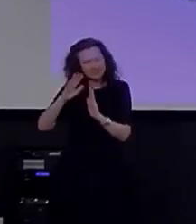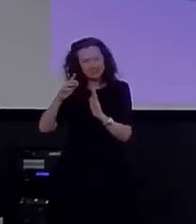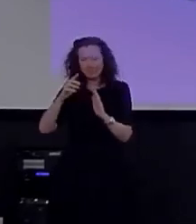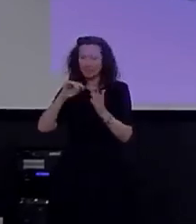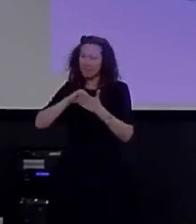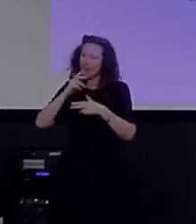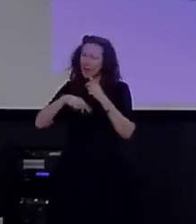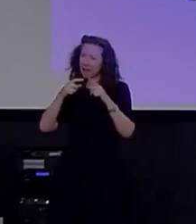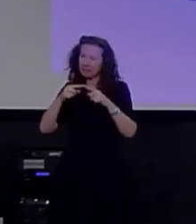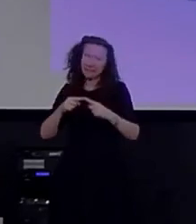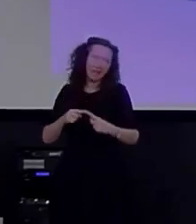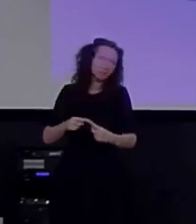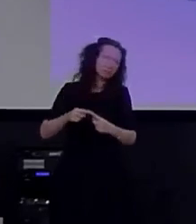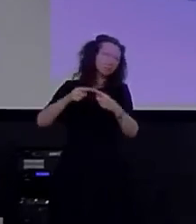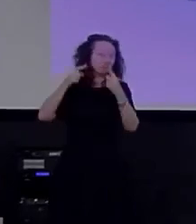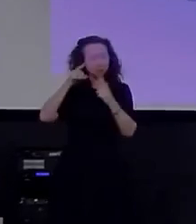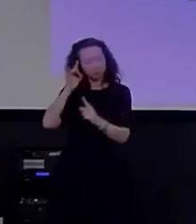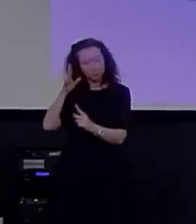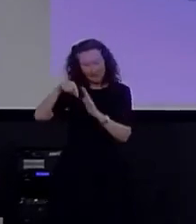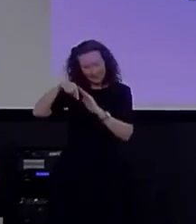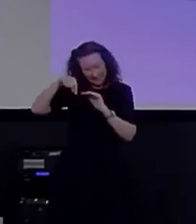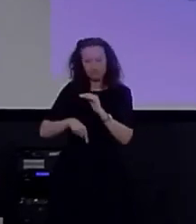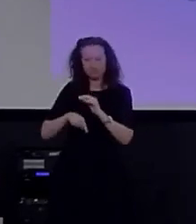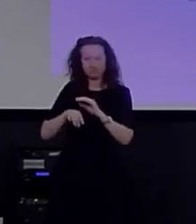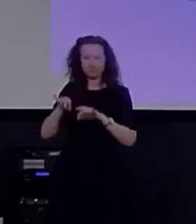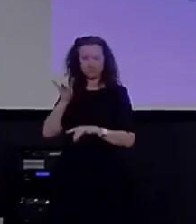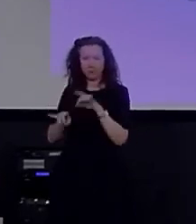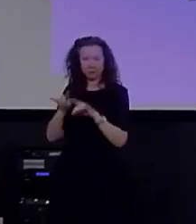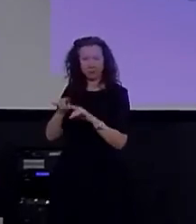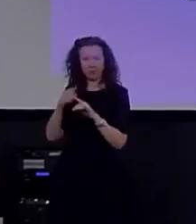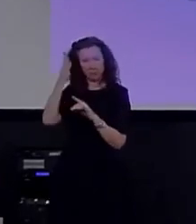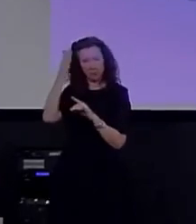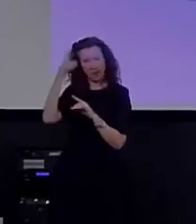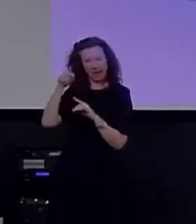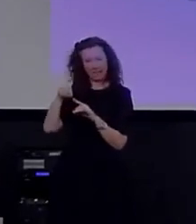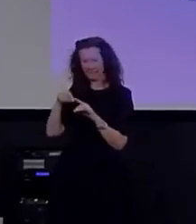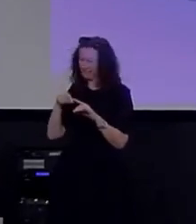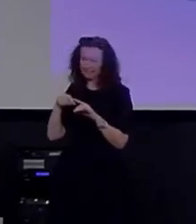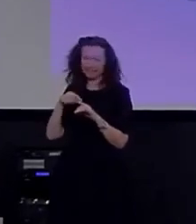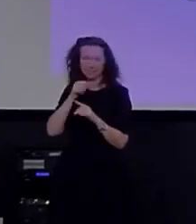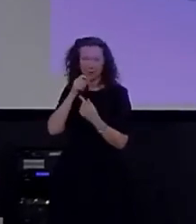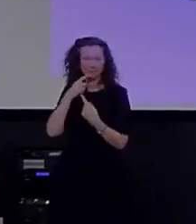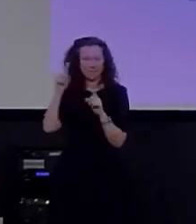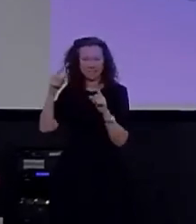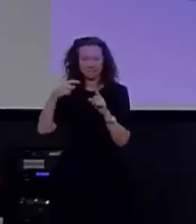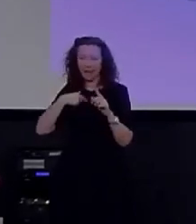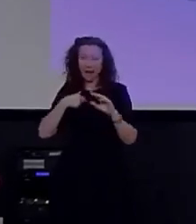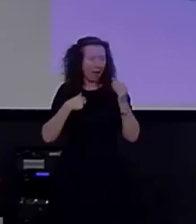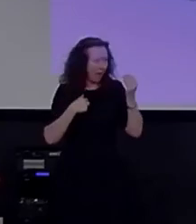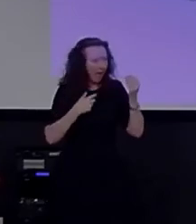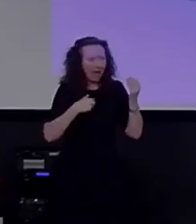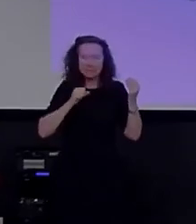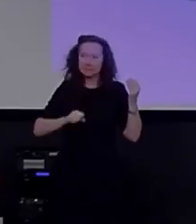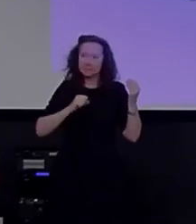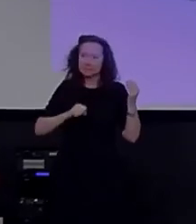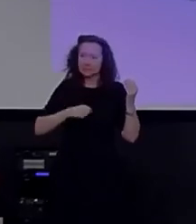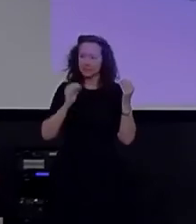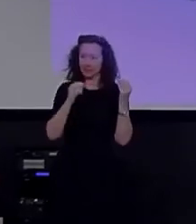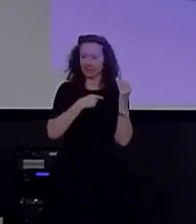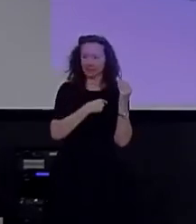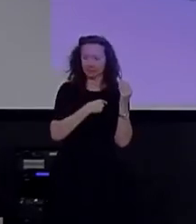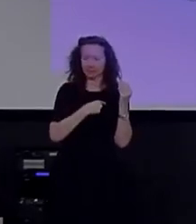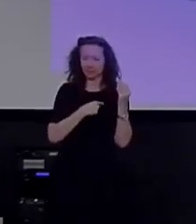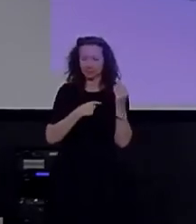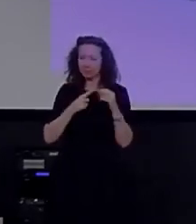extreme discovery approaches were not that effective, and why the human being does